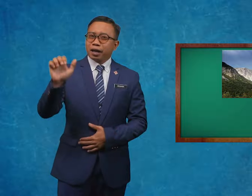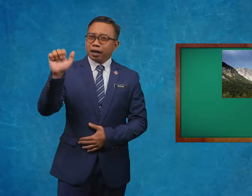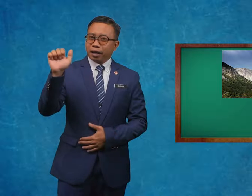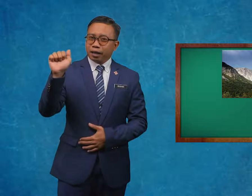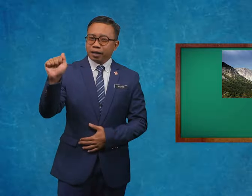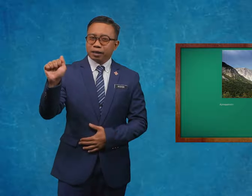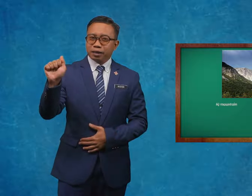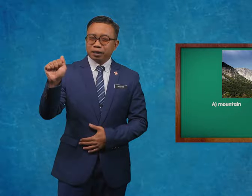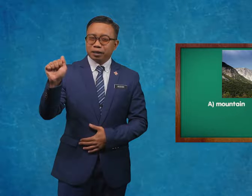A.